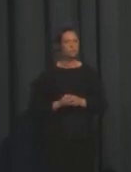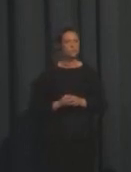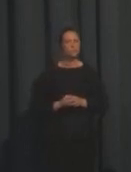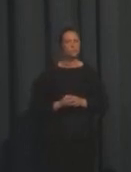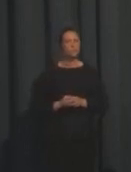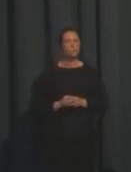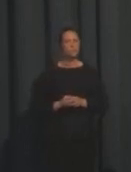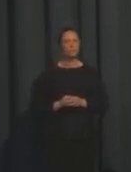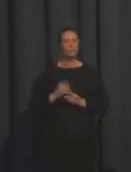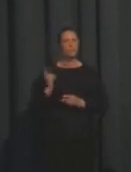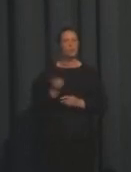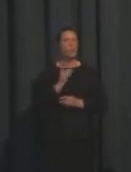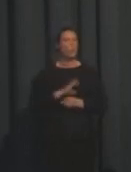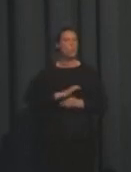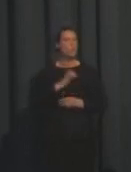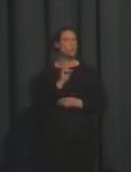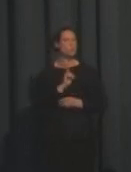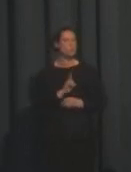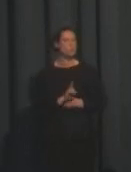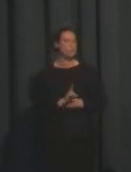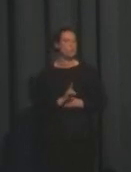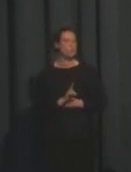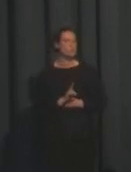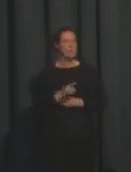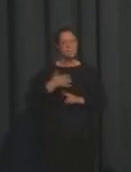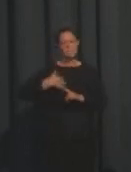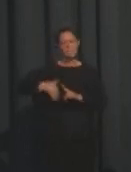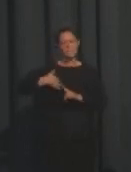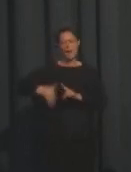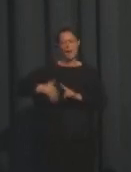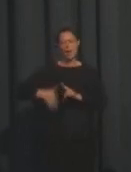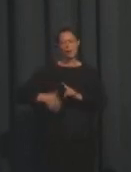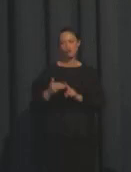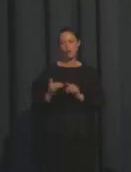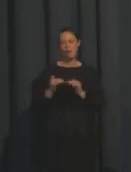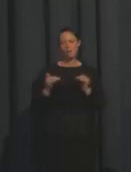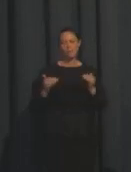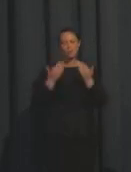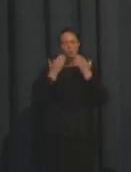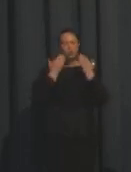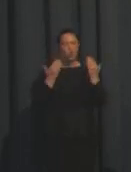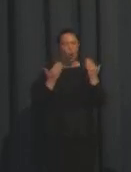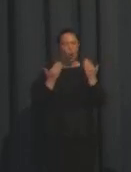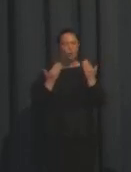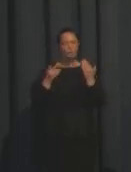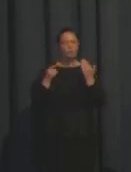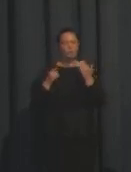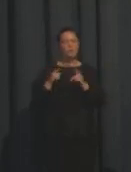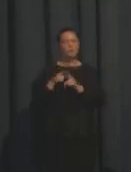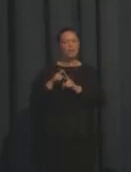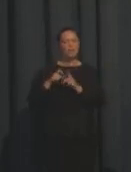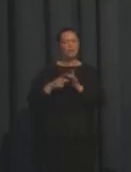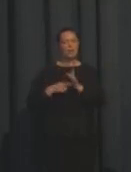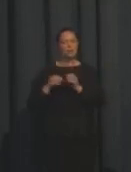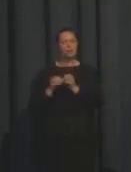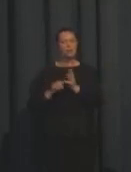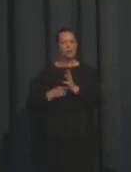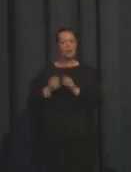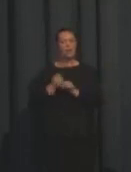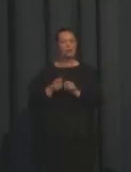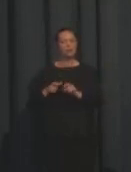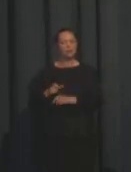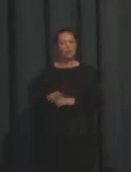We are fairly confident that those background levels of lead that were shown in Edinburgh Street were related to the pipework, and we're going to get on with